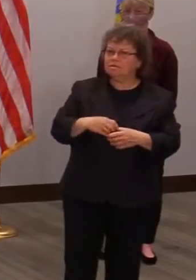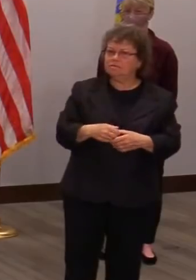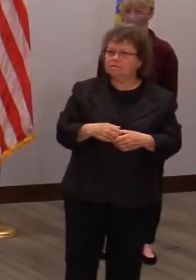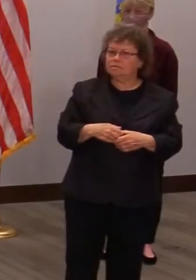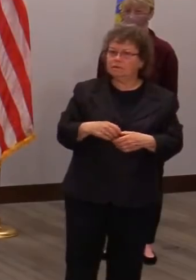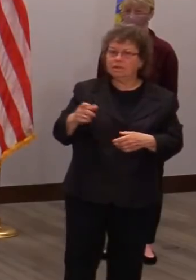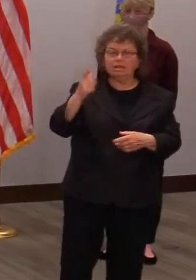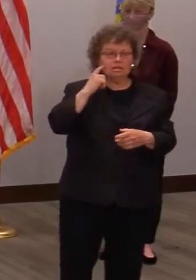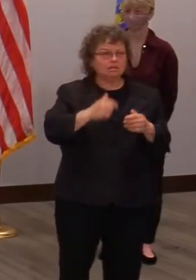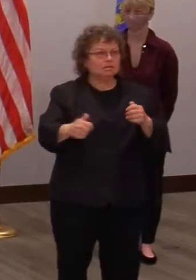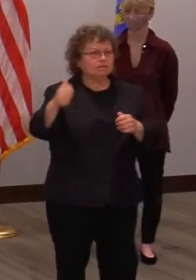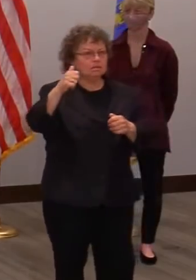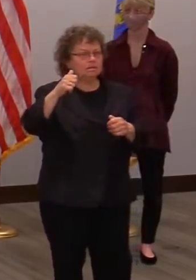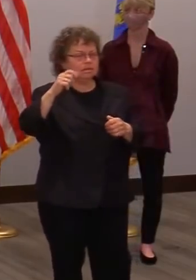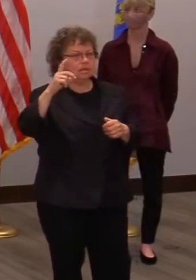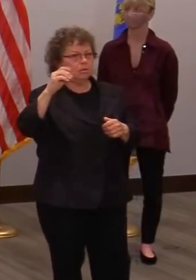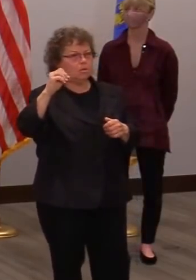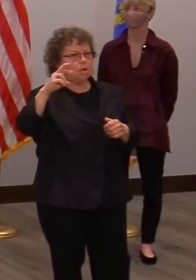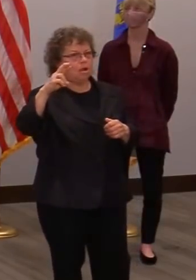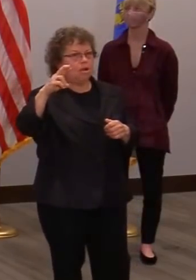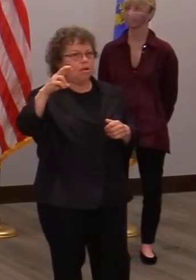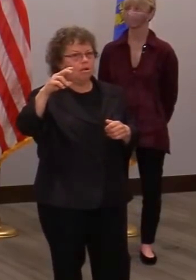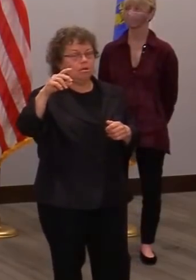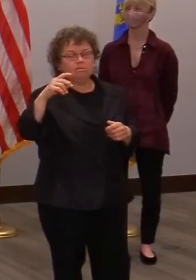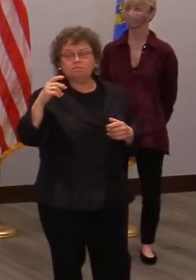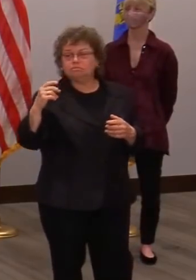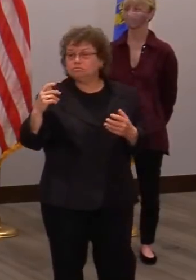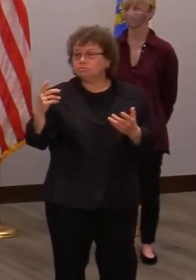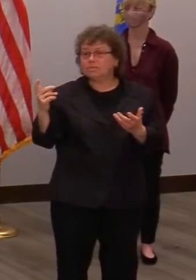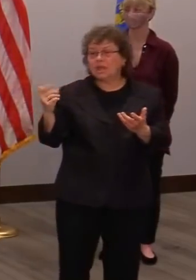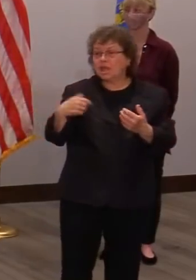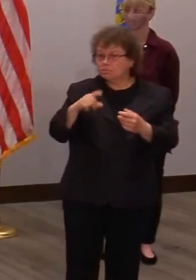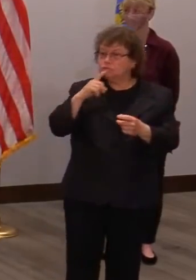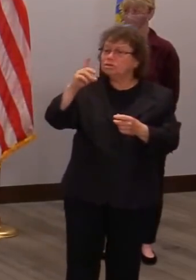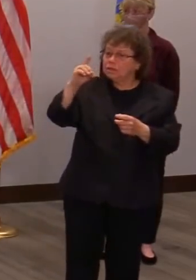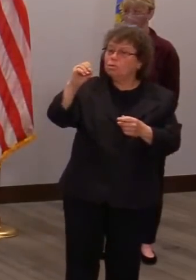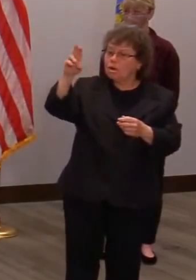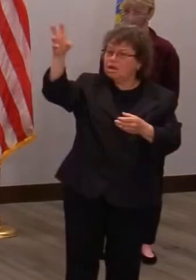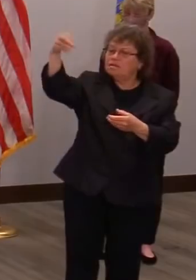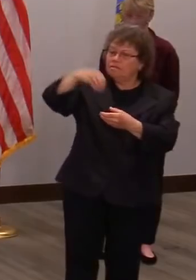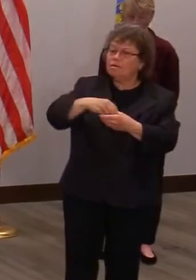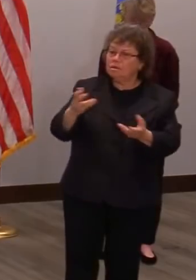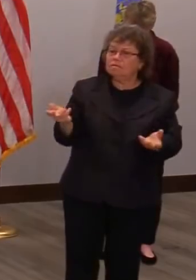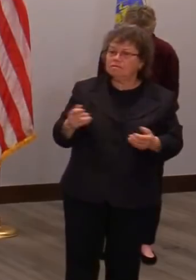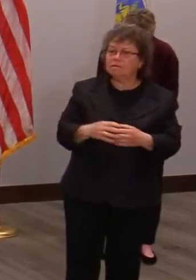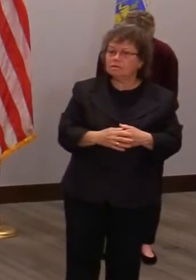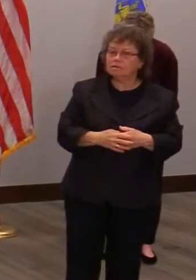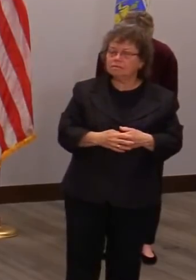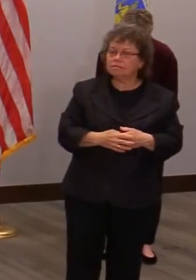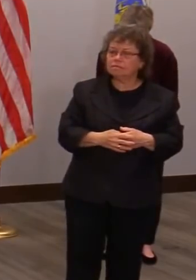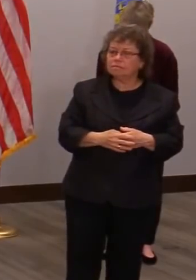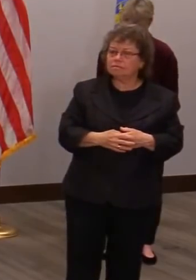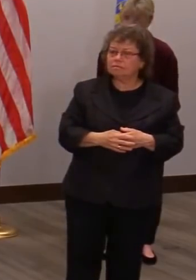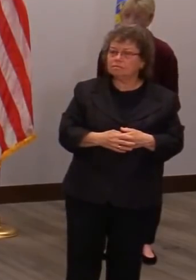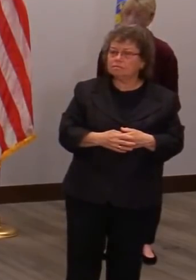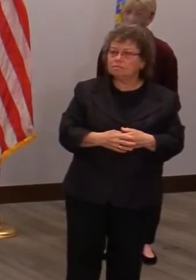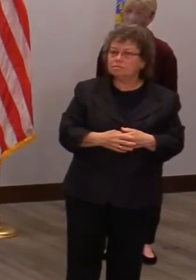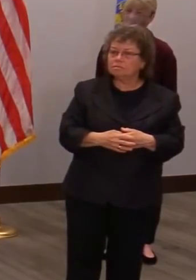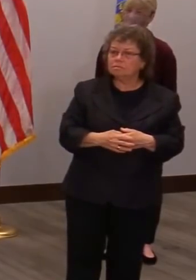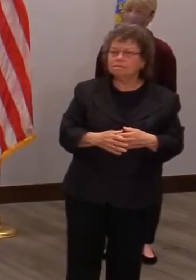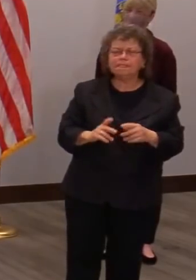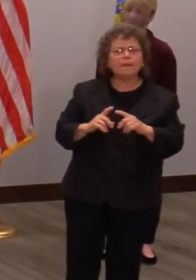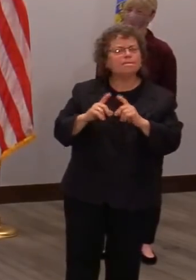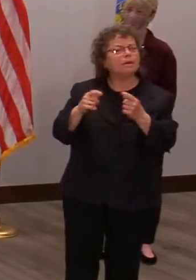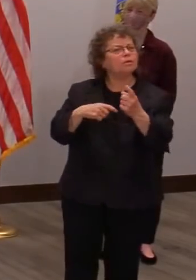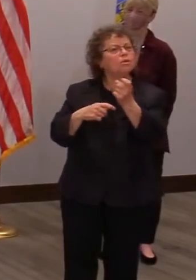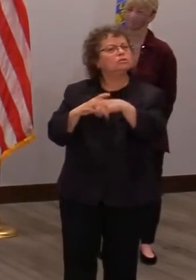DOR was very active in. Well, I'm sure that, I'm sure they would have been involved, yeah. But my question is, you talk about a lot of tax breaks